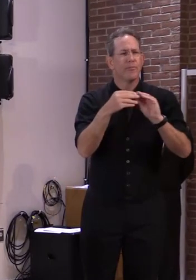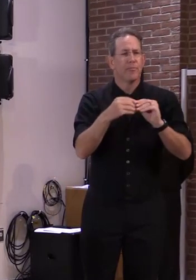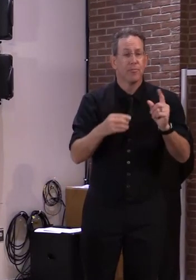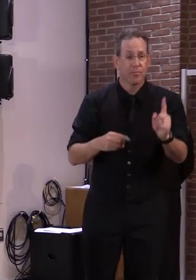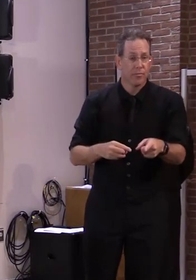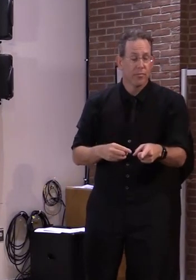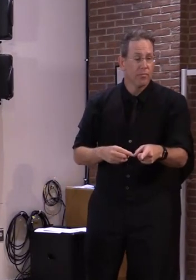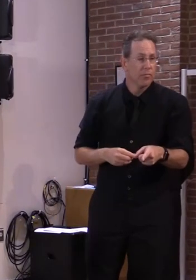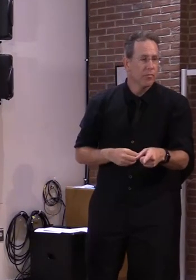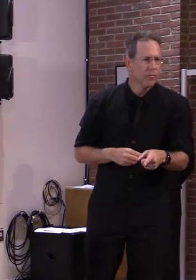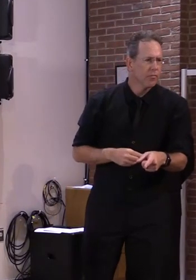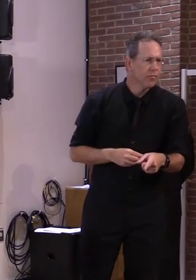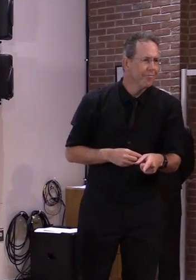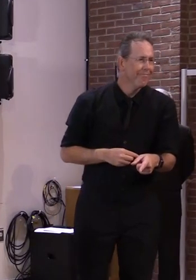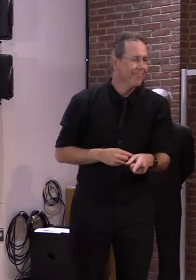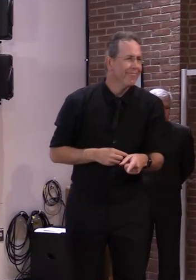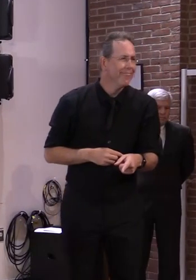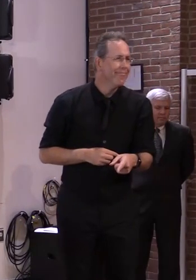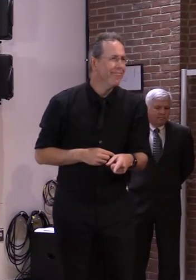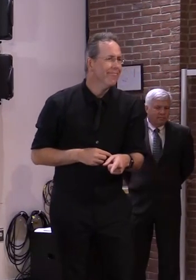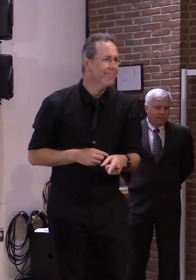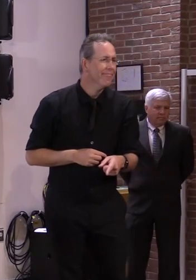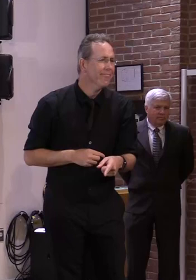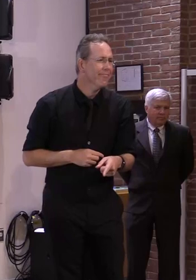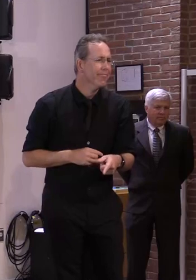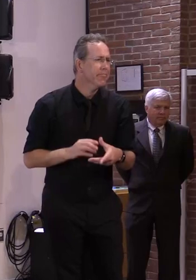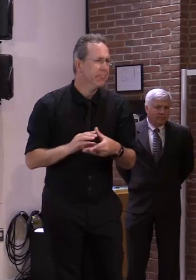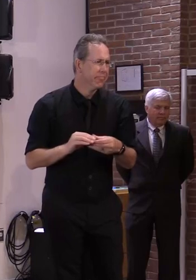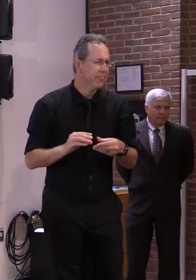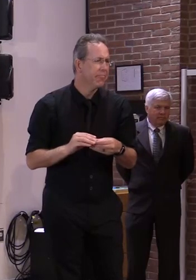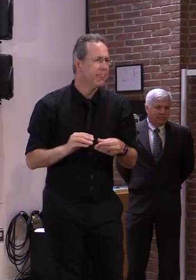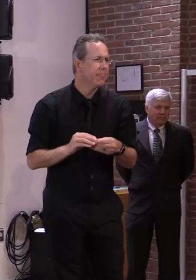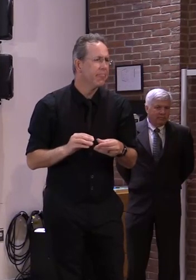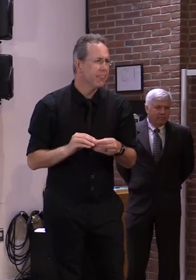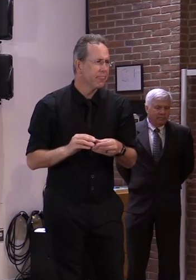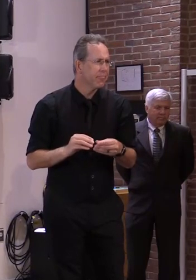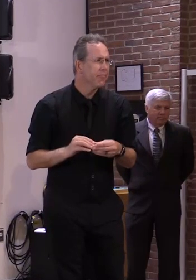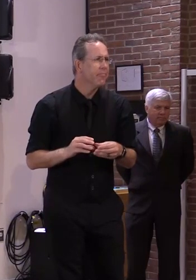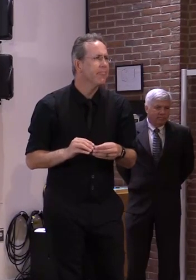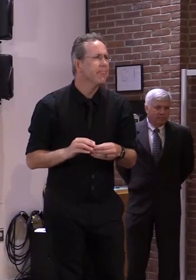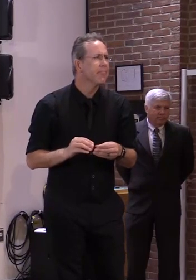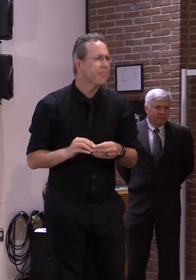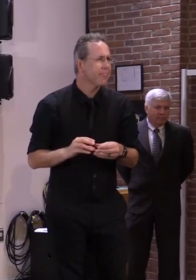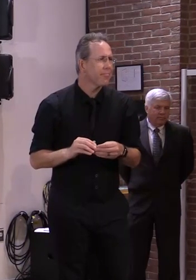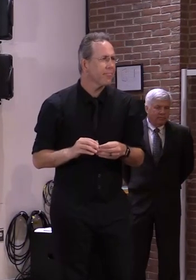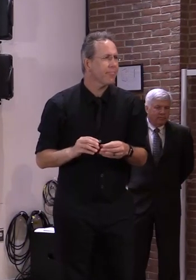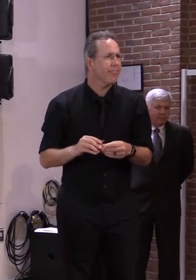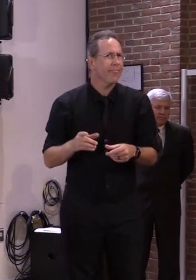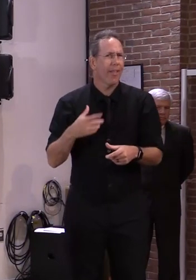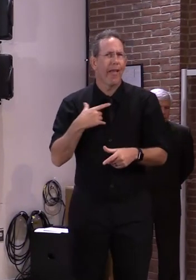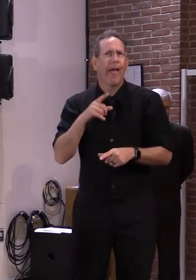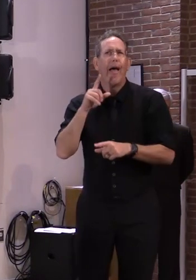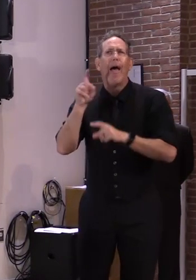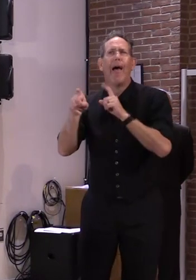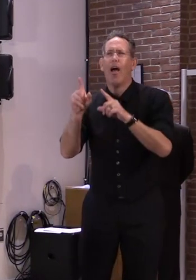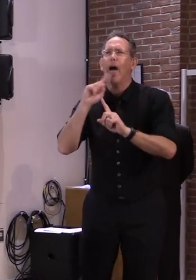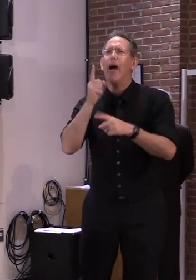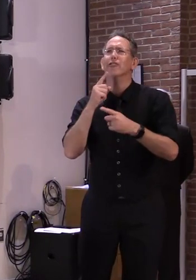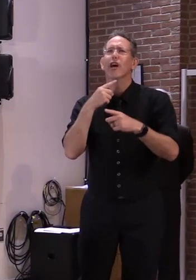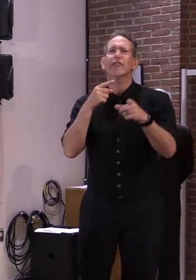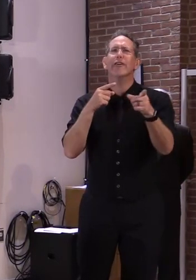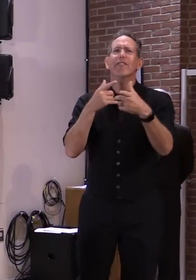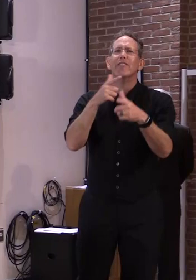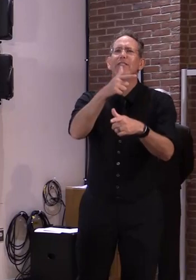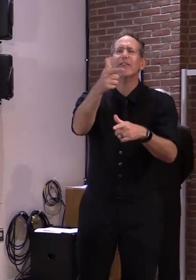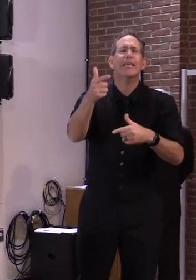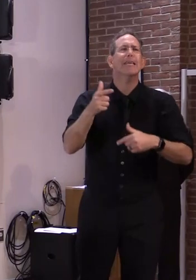Thank you, Jason. The question that I've prepared has already been asked, and my follow-up, I think I'm not quite prepared for. So I will